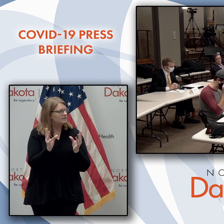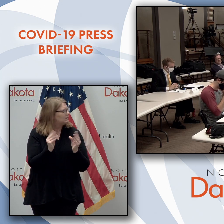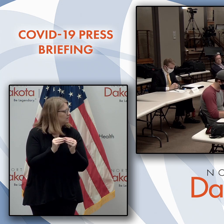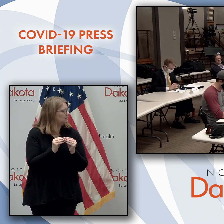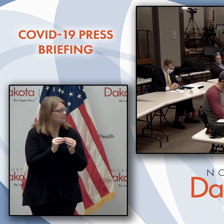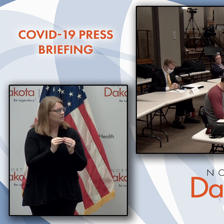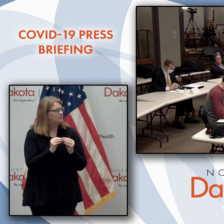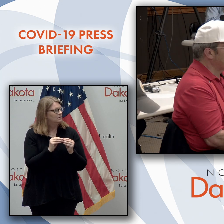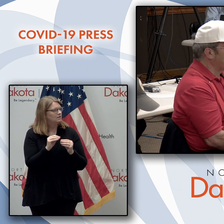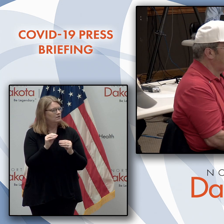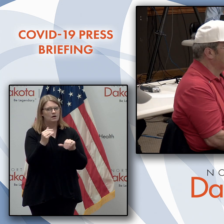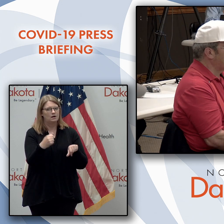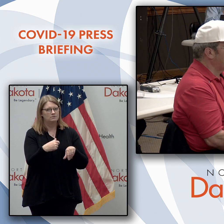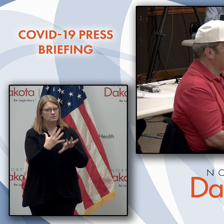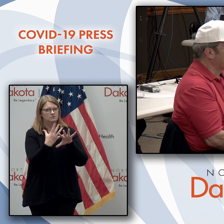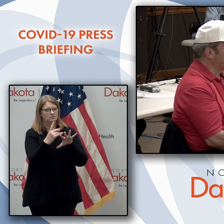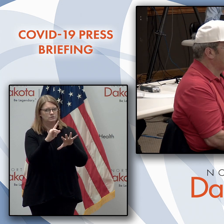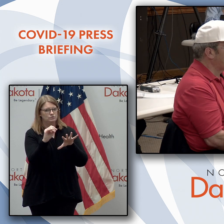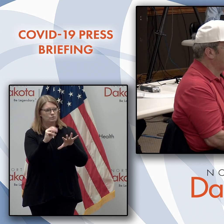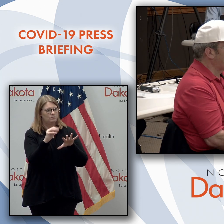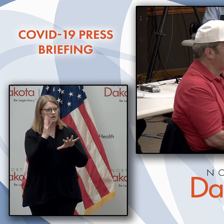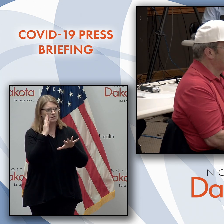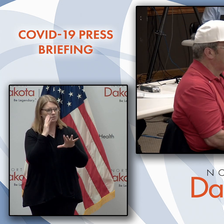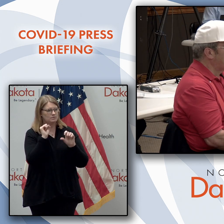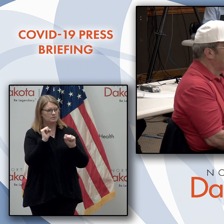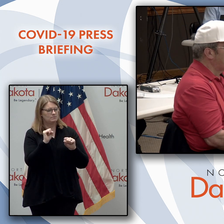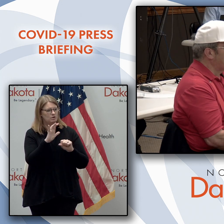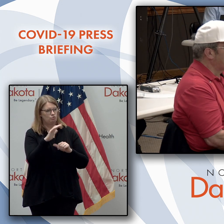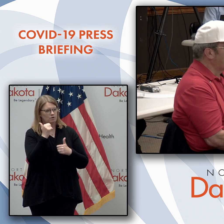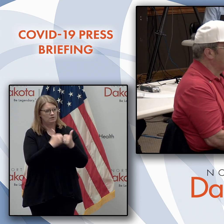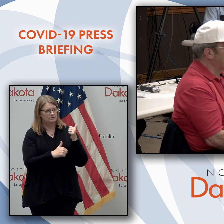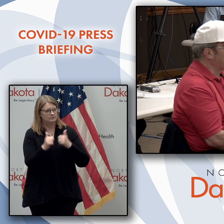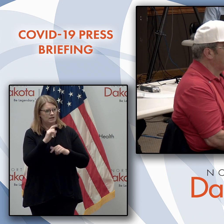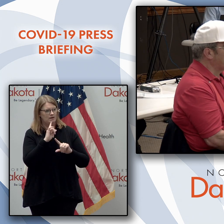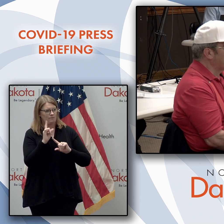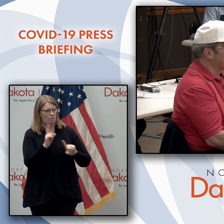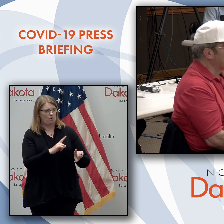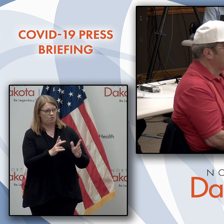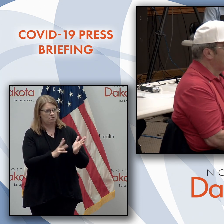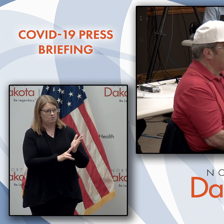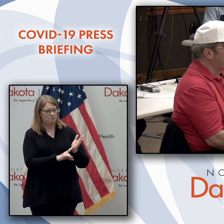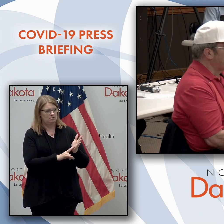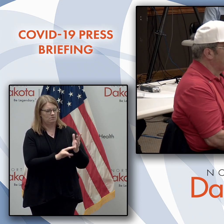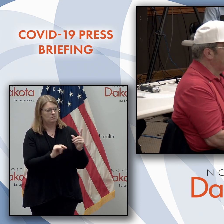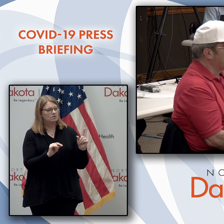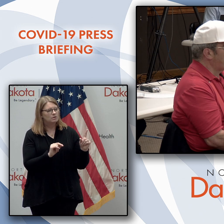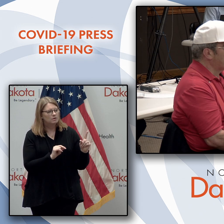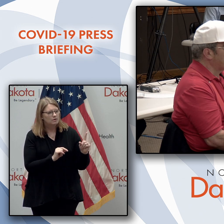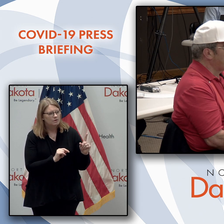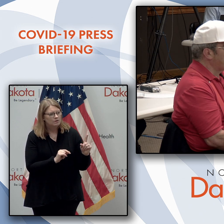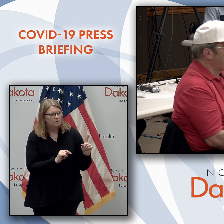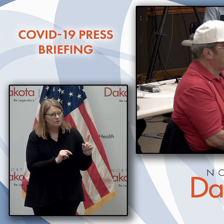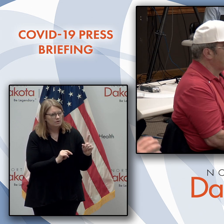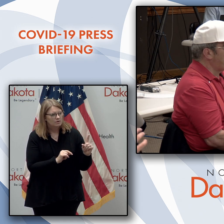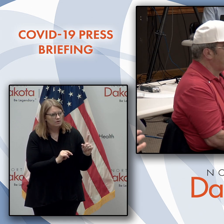Zoom, and I know that was made possible by your executive order. The question for you is that in this public meeting, rather than having